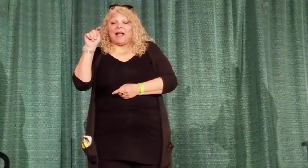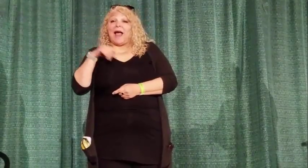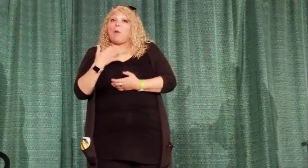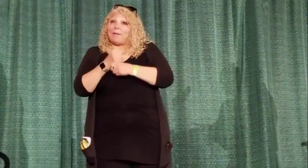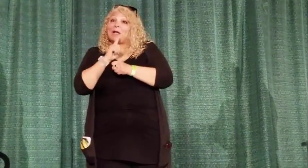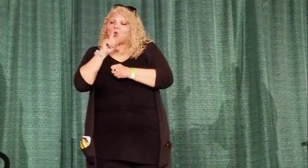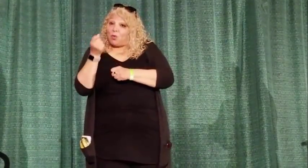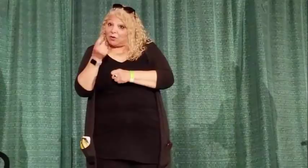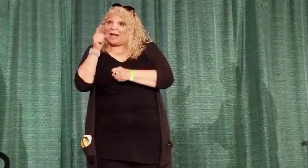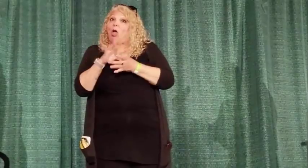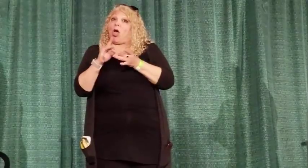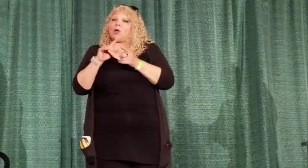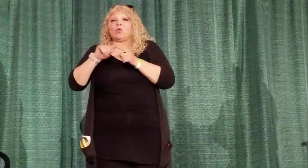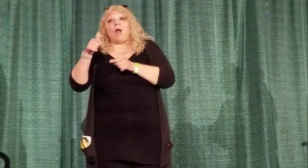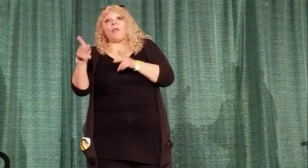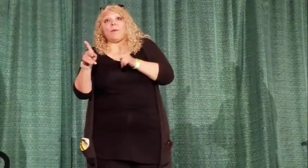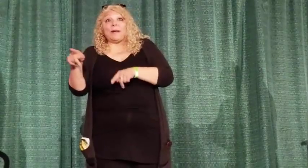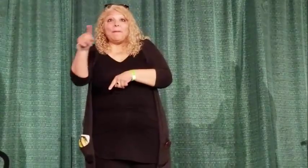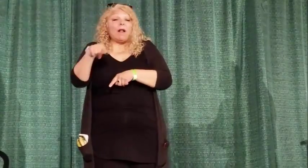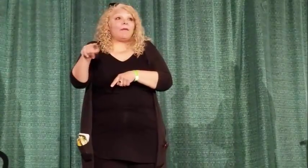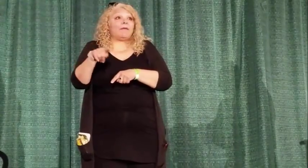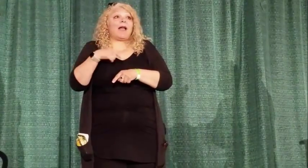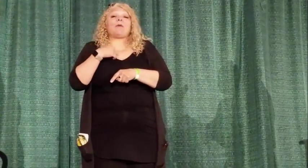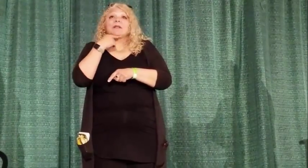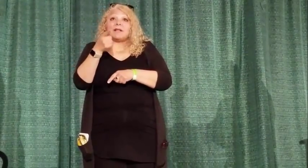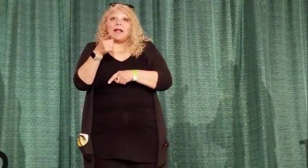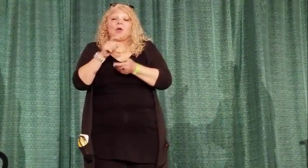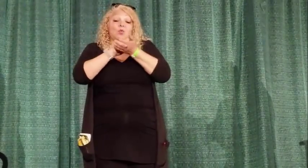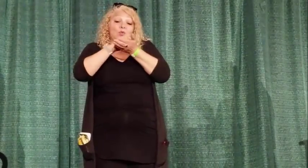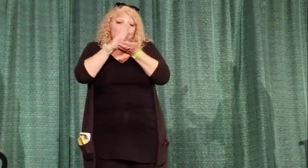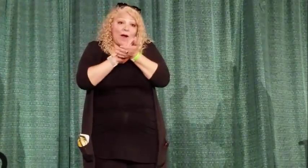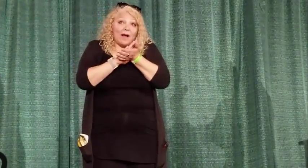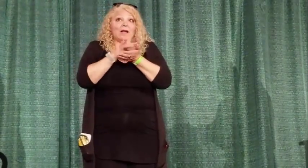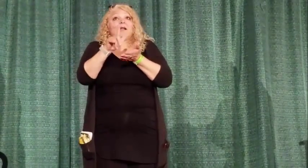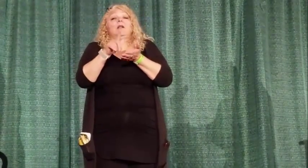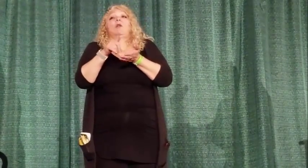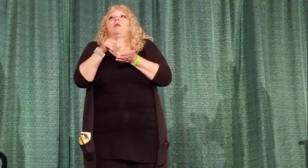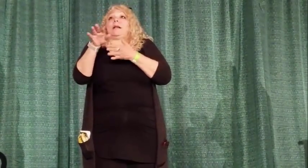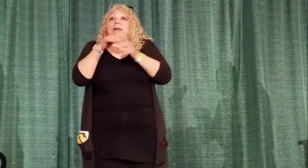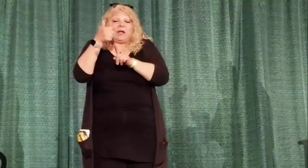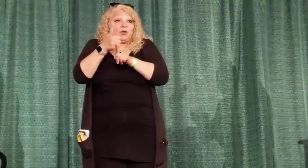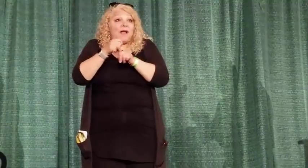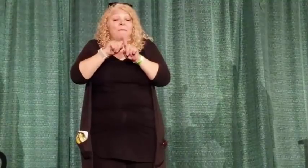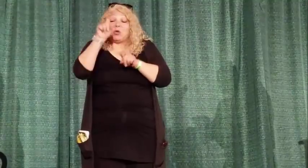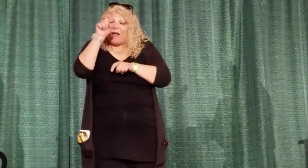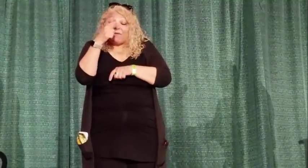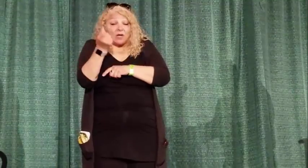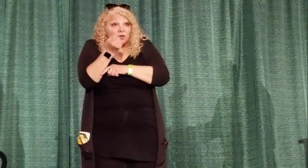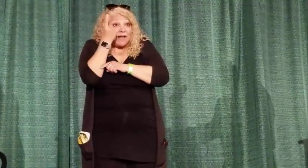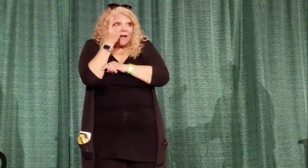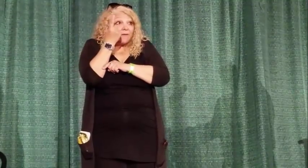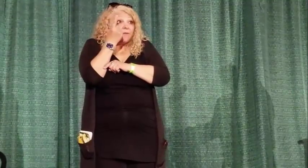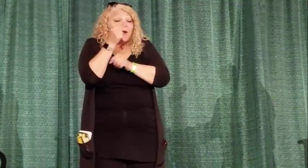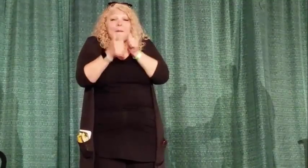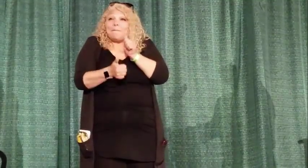this principle. I'll say it to you right now. You can write it down, you can put it in your own words, but I want you to understand this.